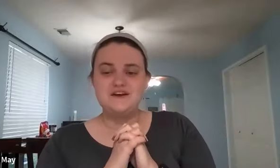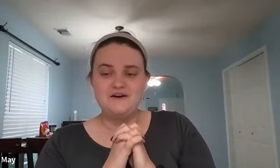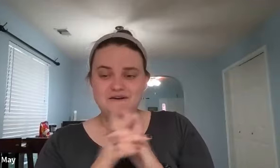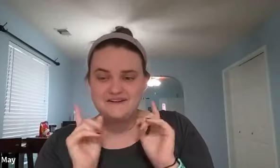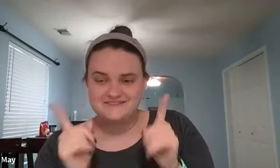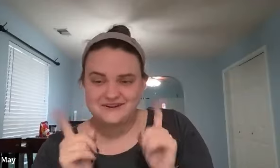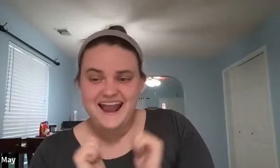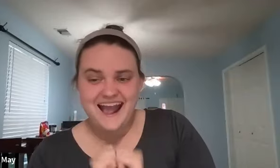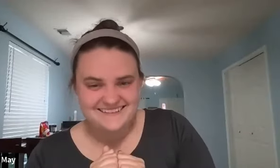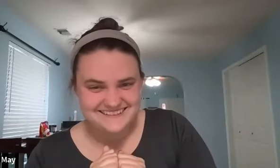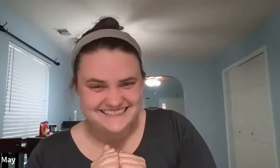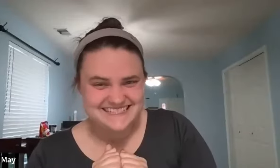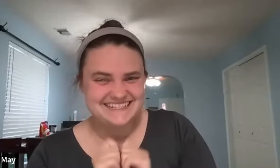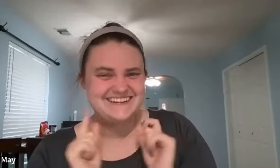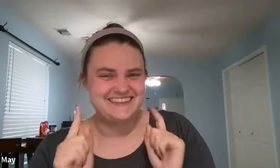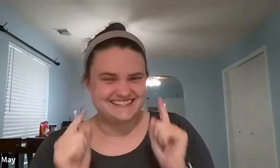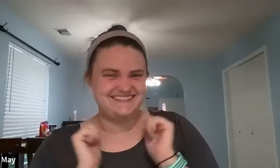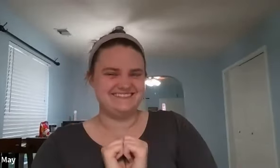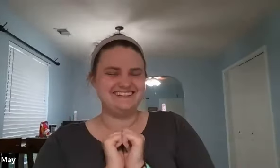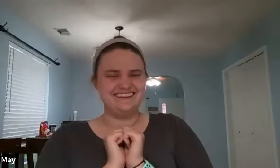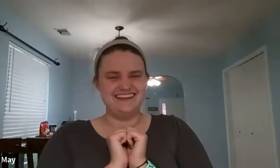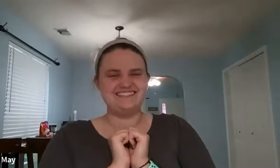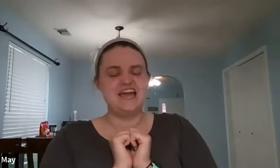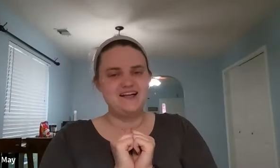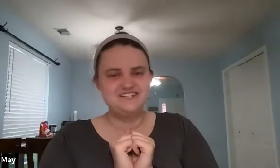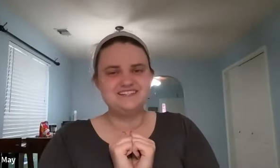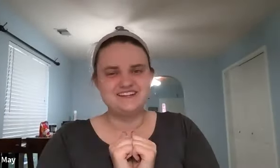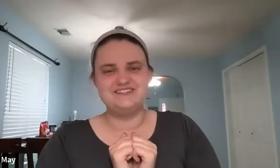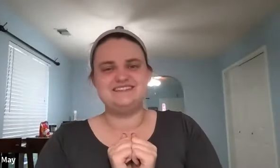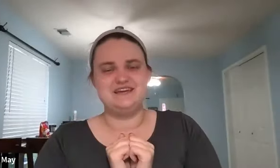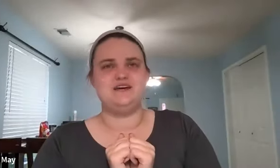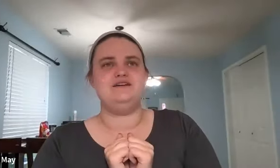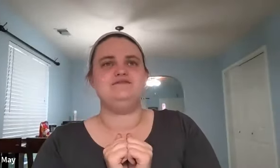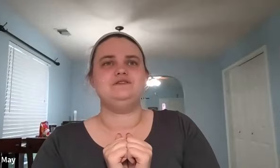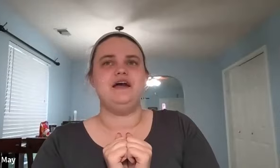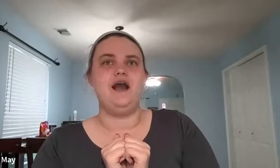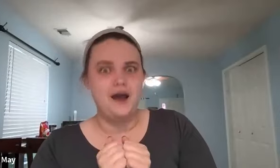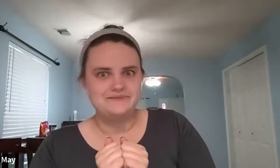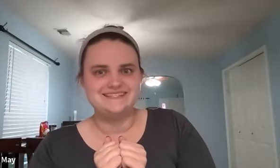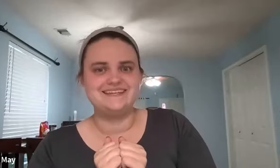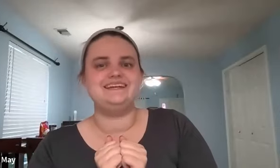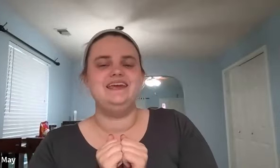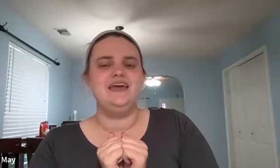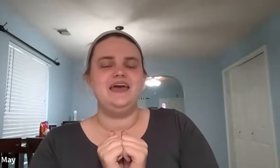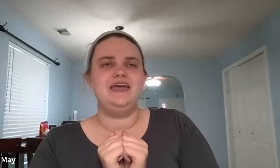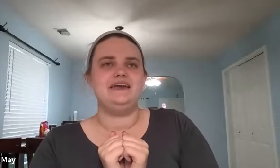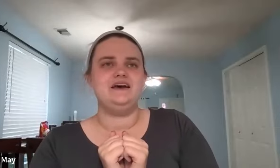So for allergy, that's a good one. Okay, so allergy is also the same sign for like opposite.